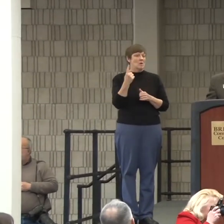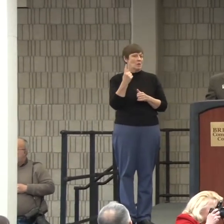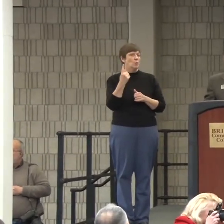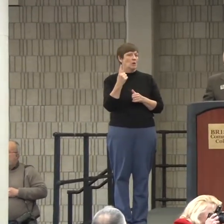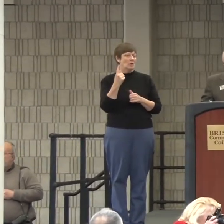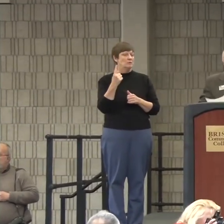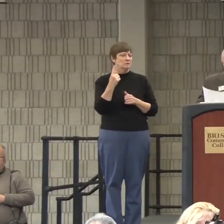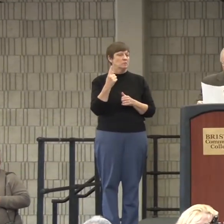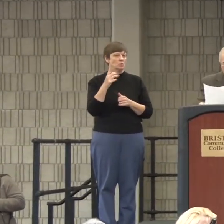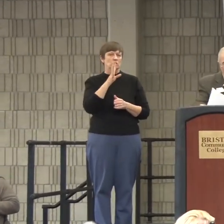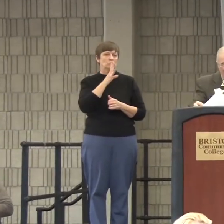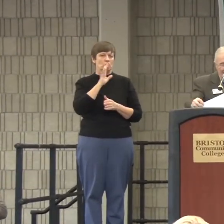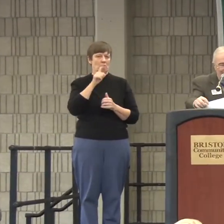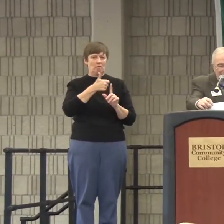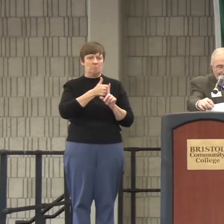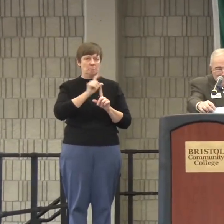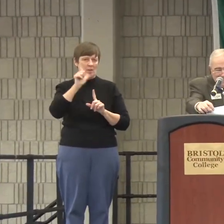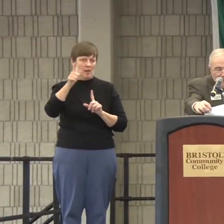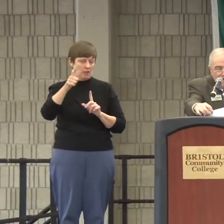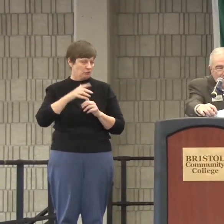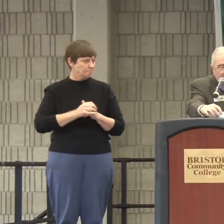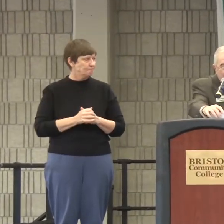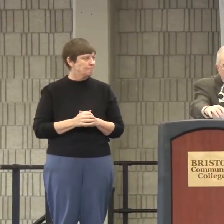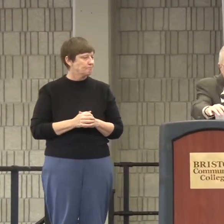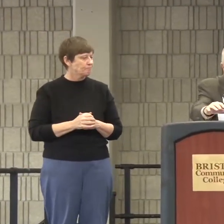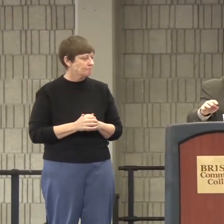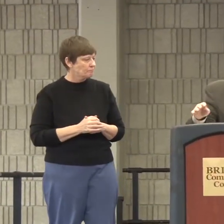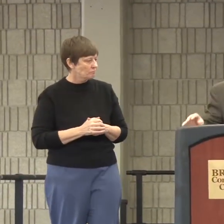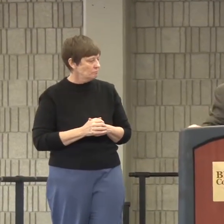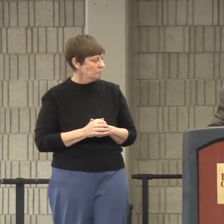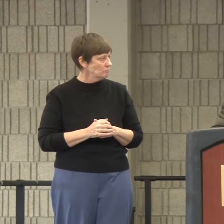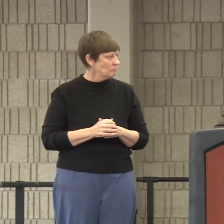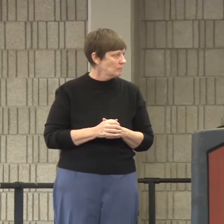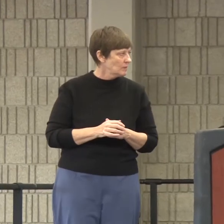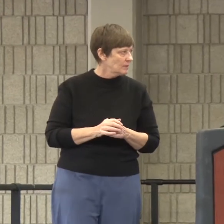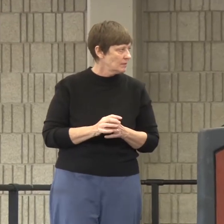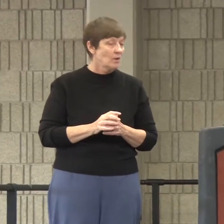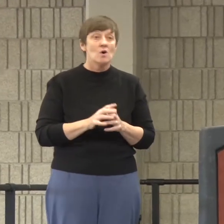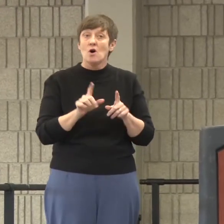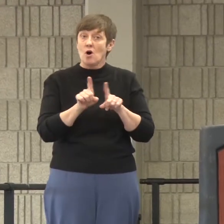hearing from a little bit later. Also making, I think,